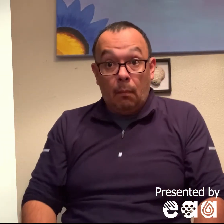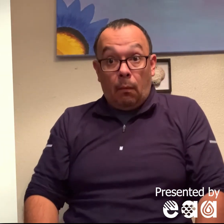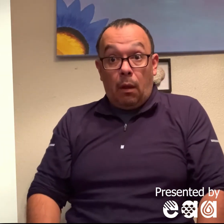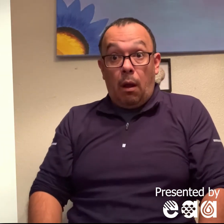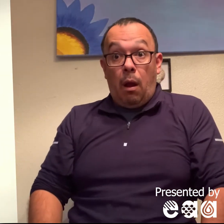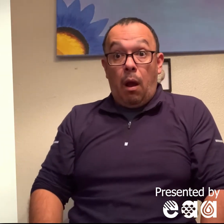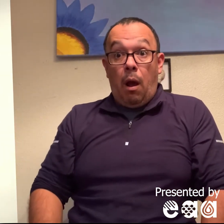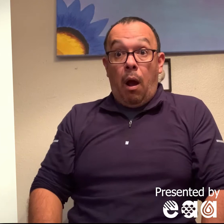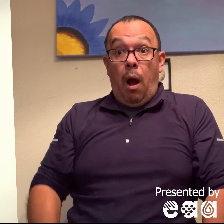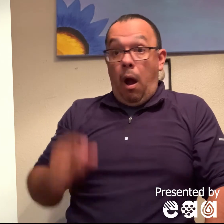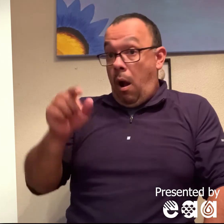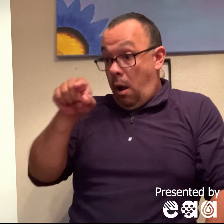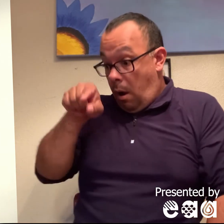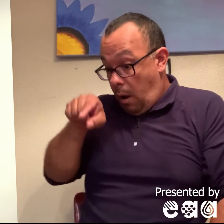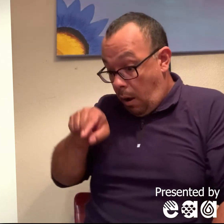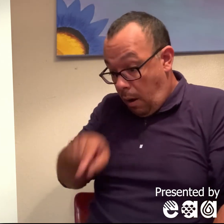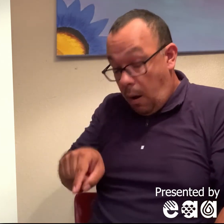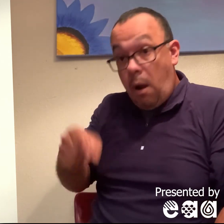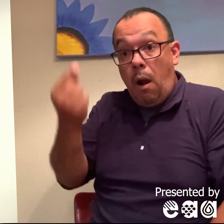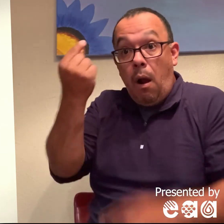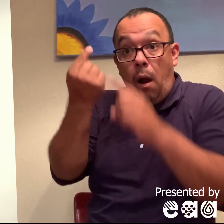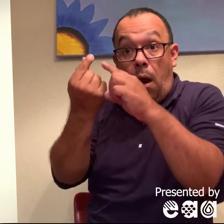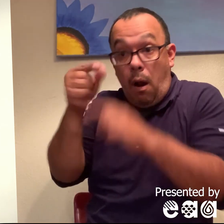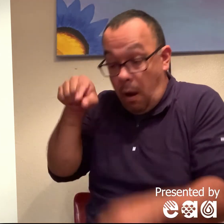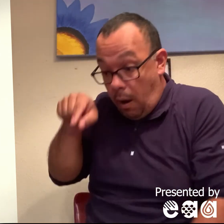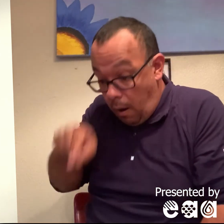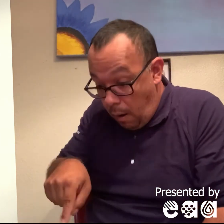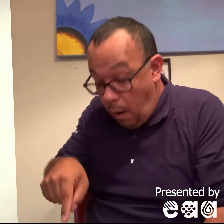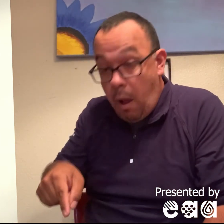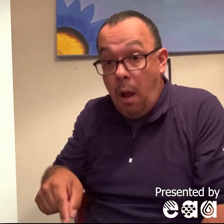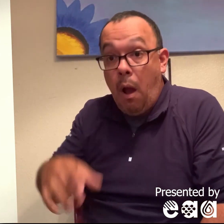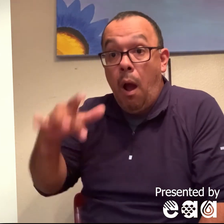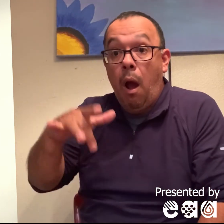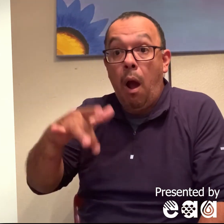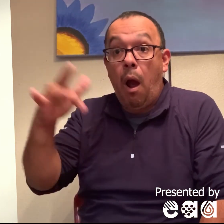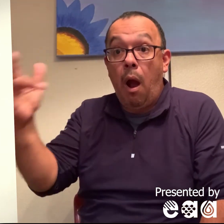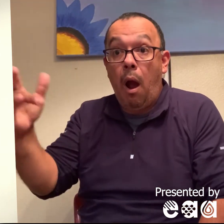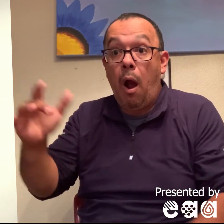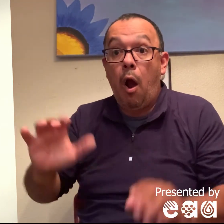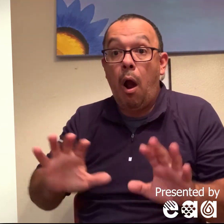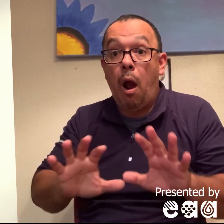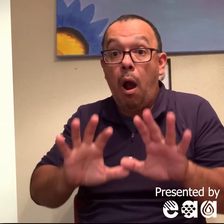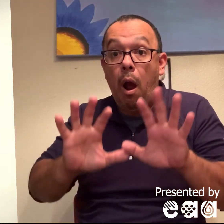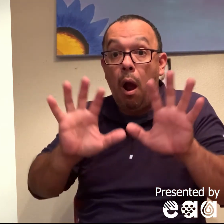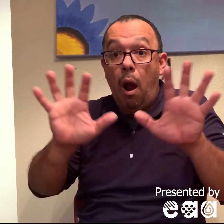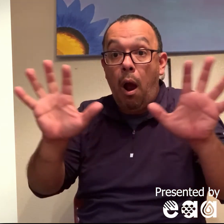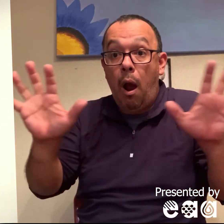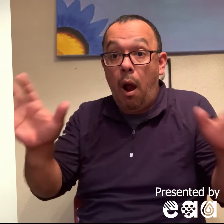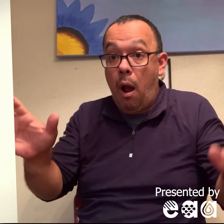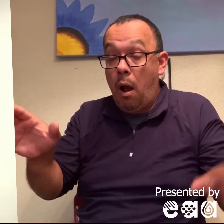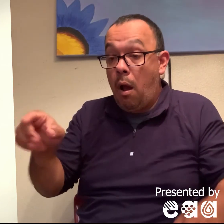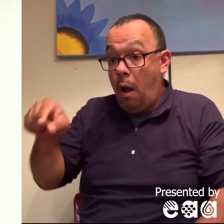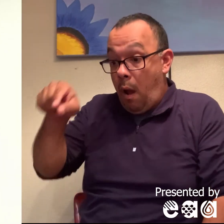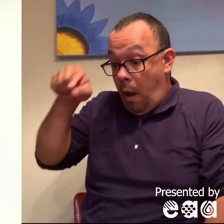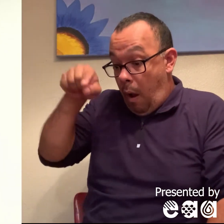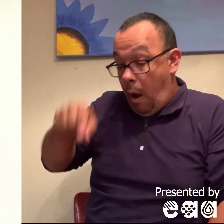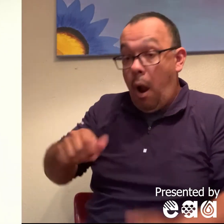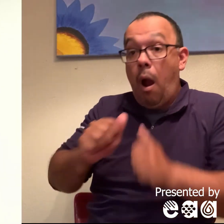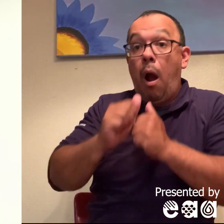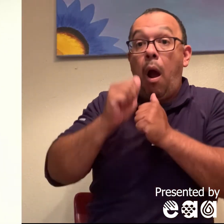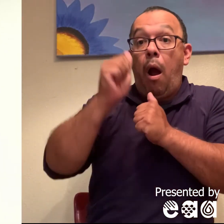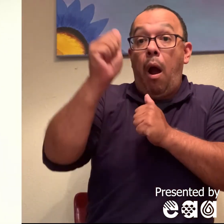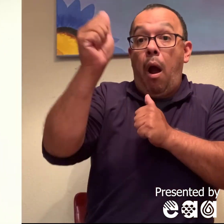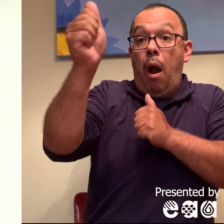Then he saw something glowing bright on the ground far below.